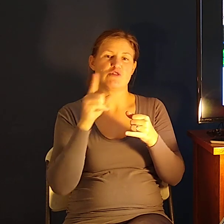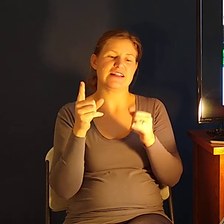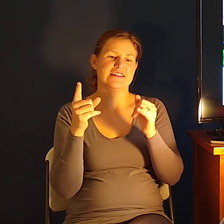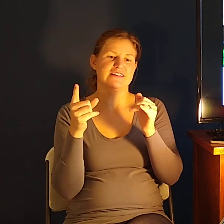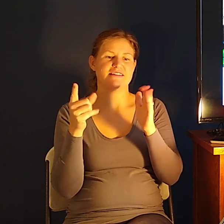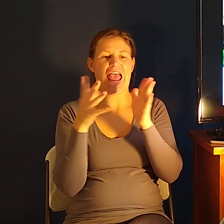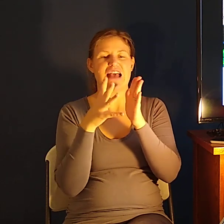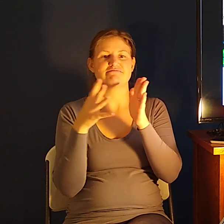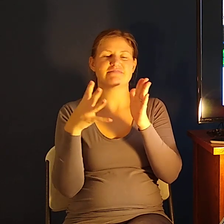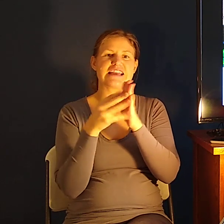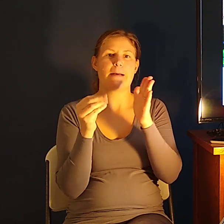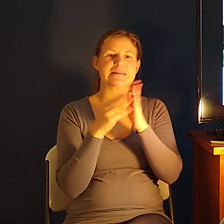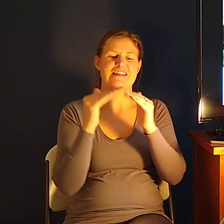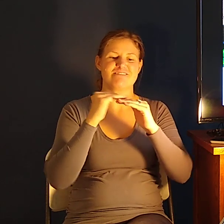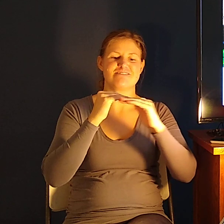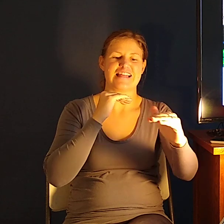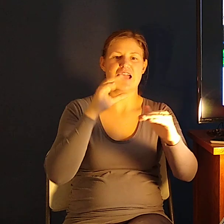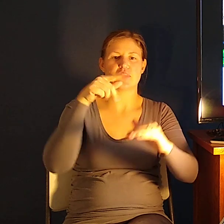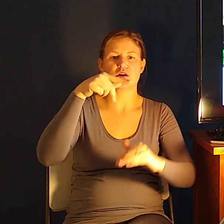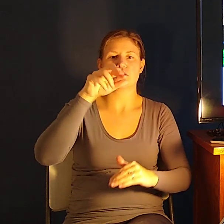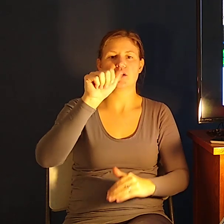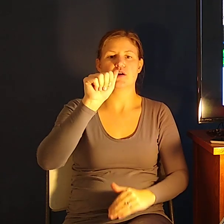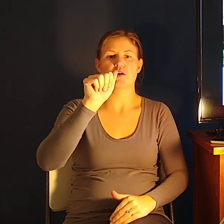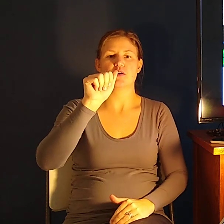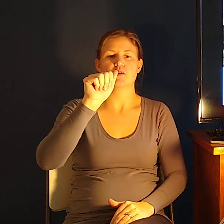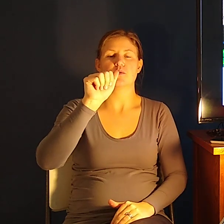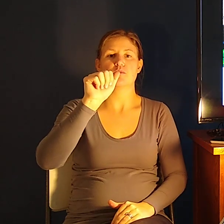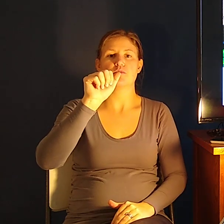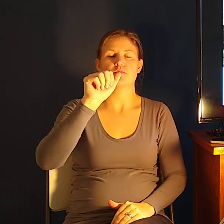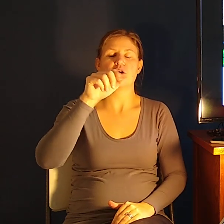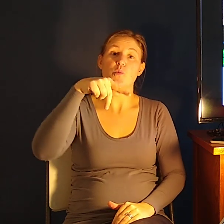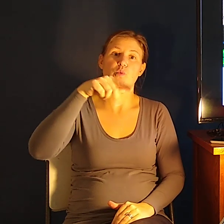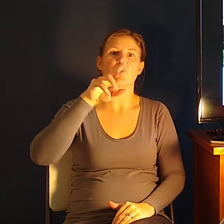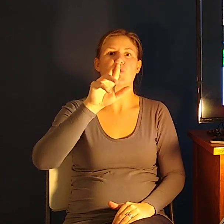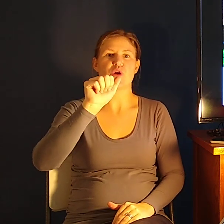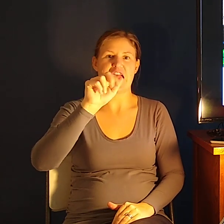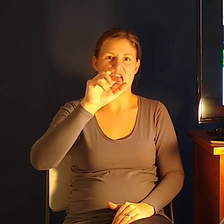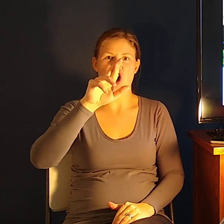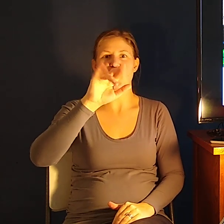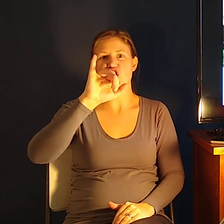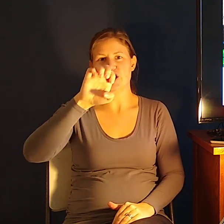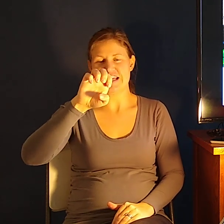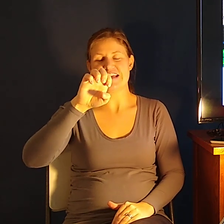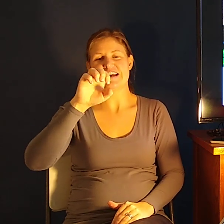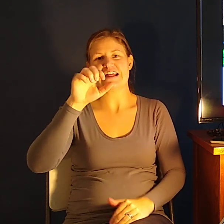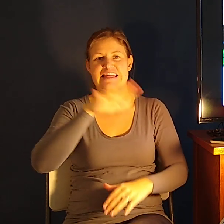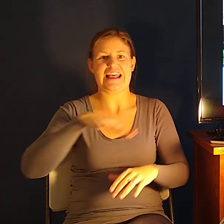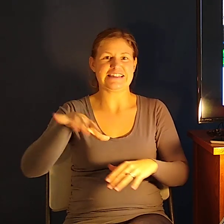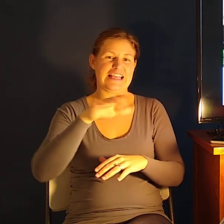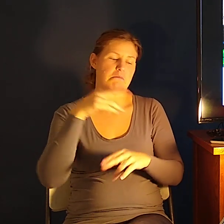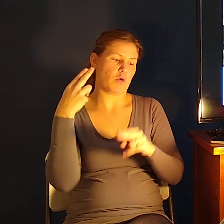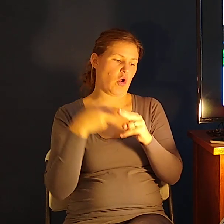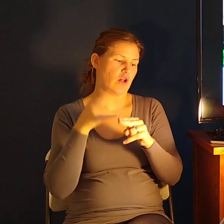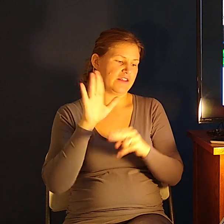prairie landscape. That distinctive approach became known as his prairie style.